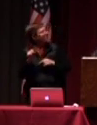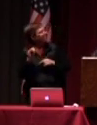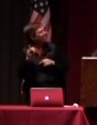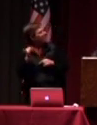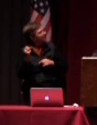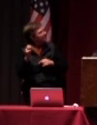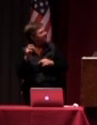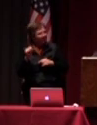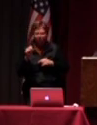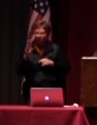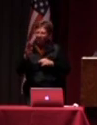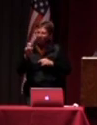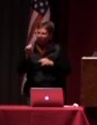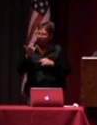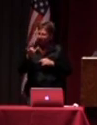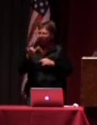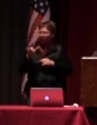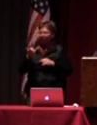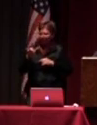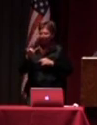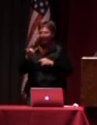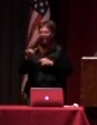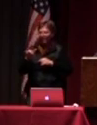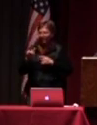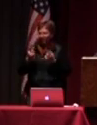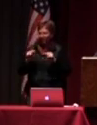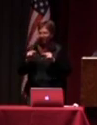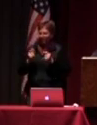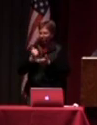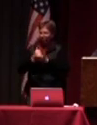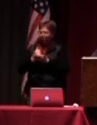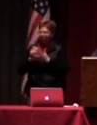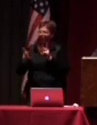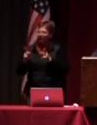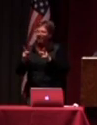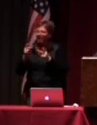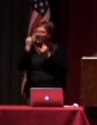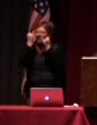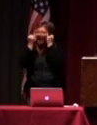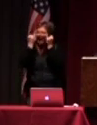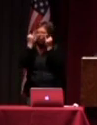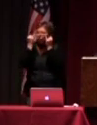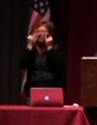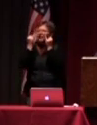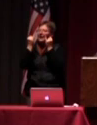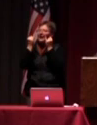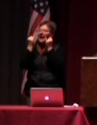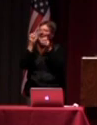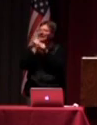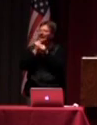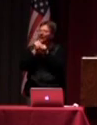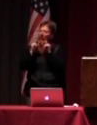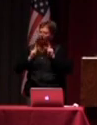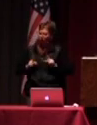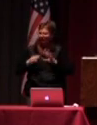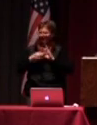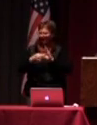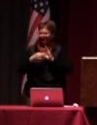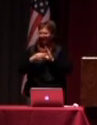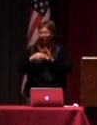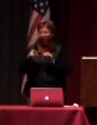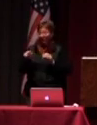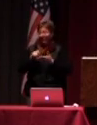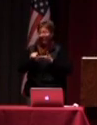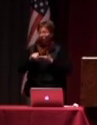biographer of the writer about Paoli, did everything he could to help readers imagine a personal, intimate connection with Paoli. He wrote, and I'm